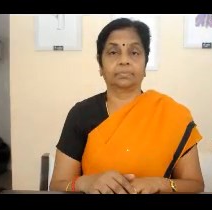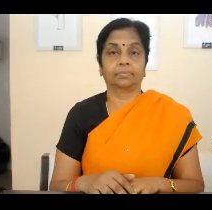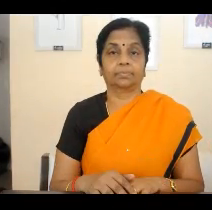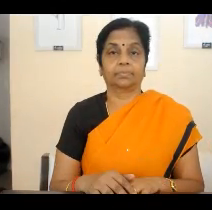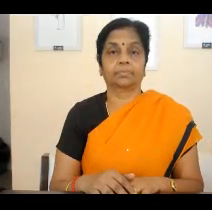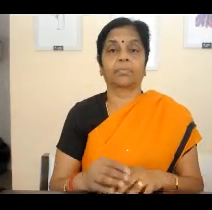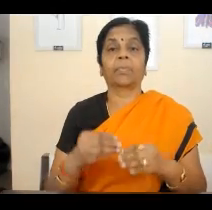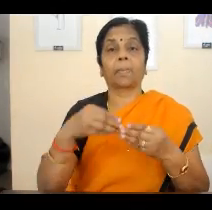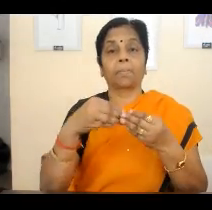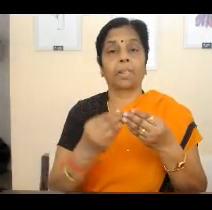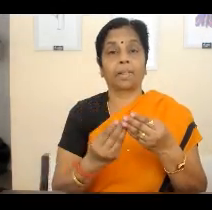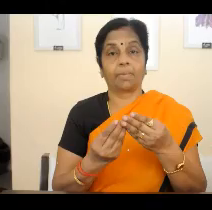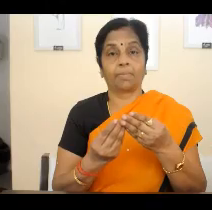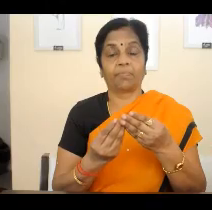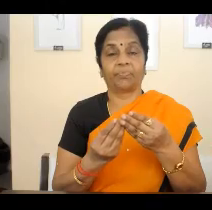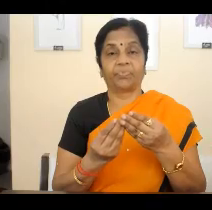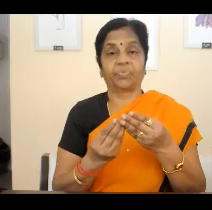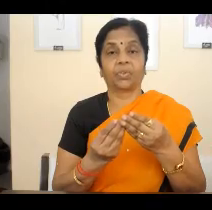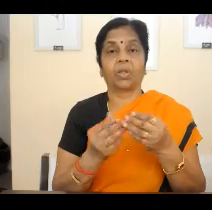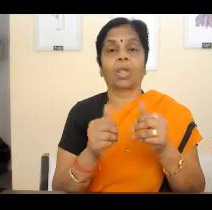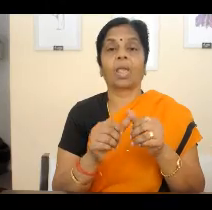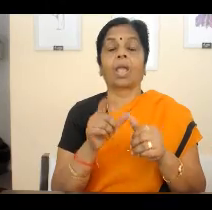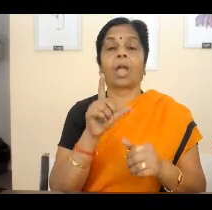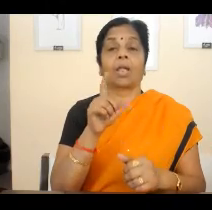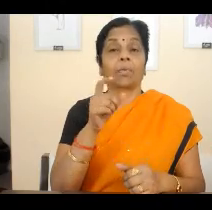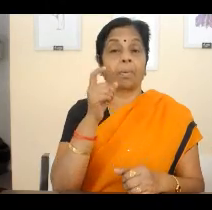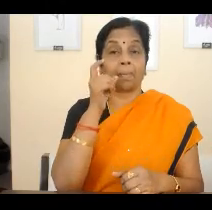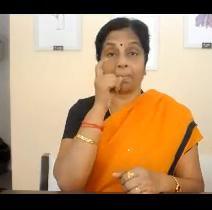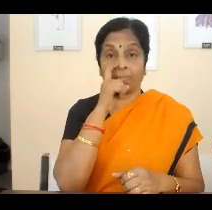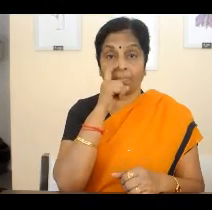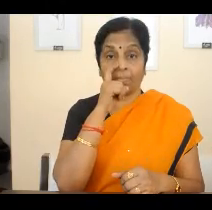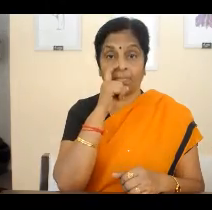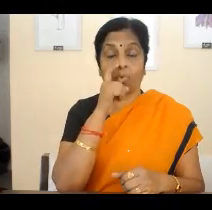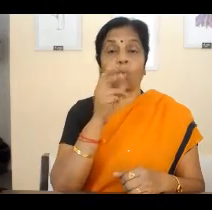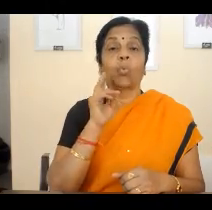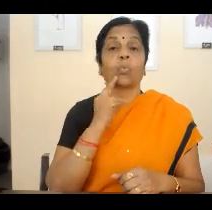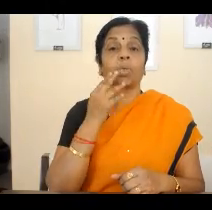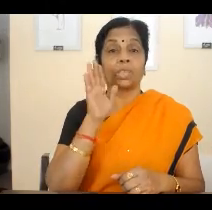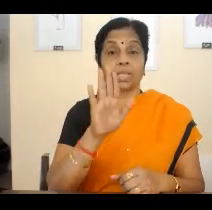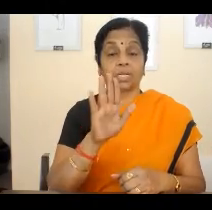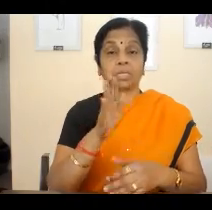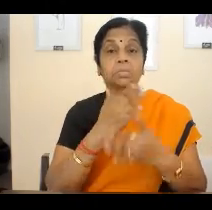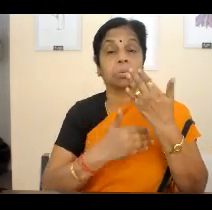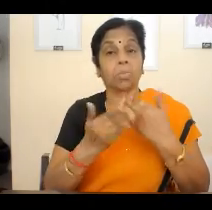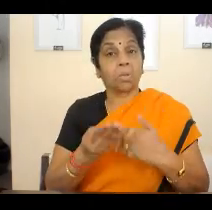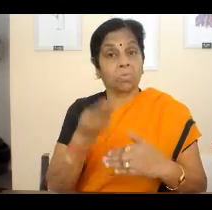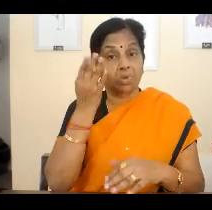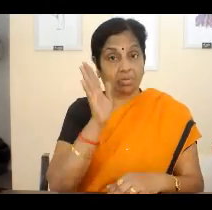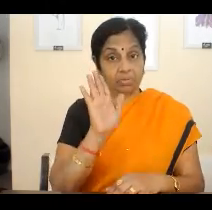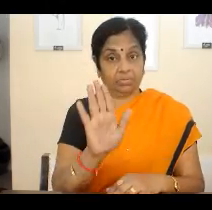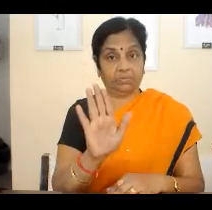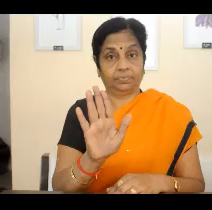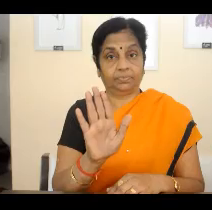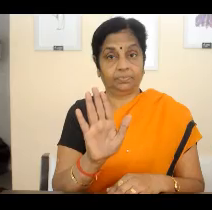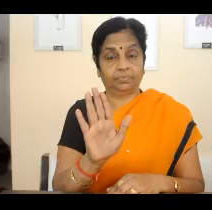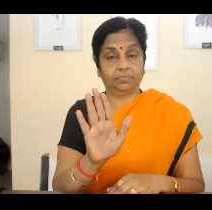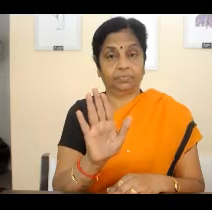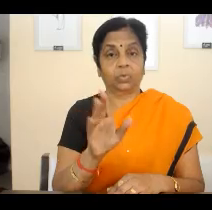The bill allows for women with severe disabilities to